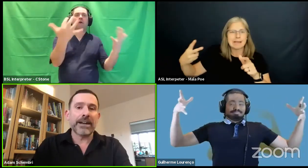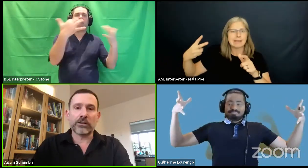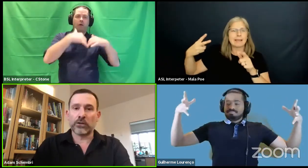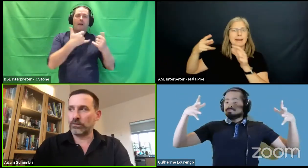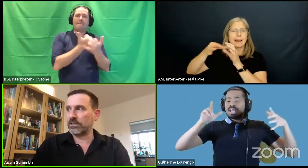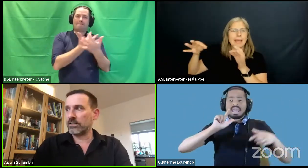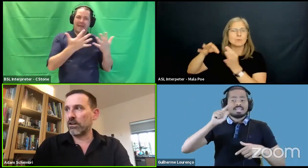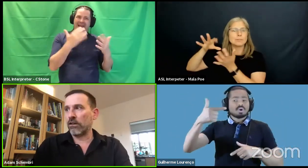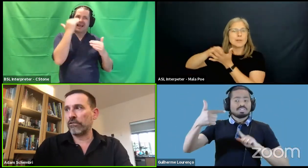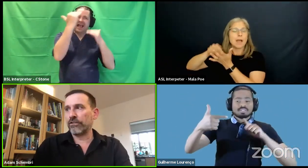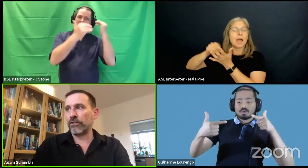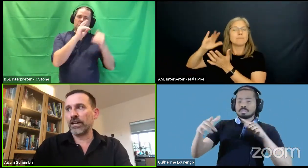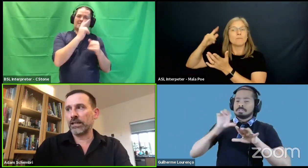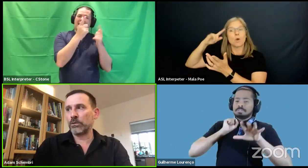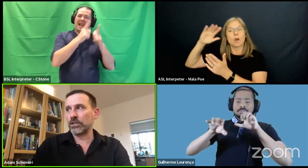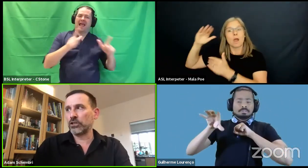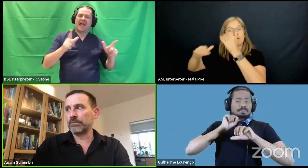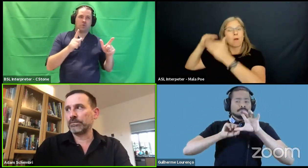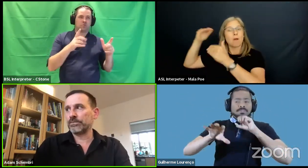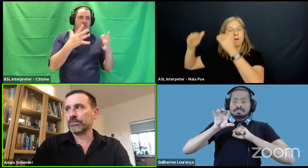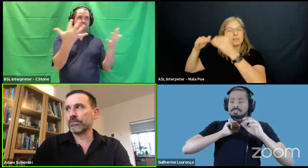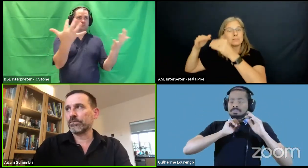by adults of the language.